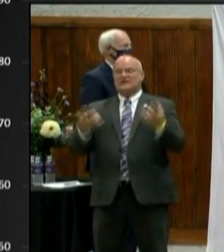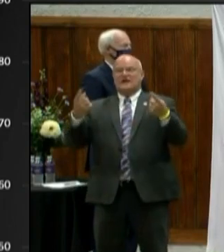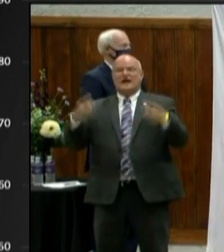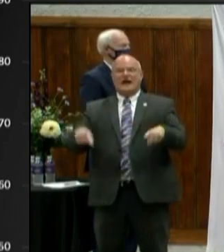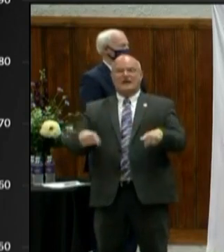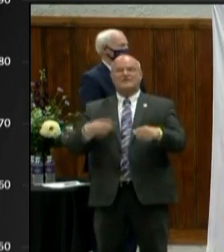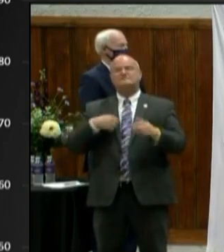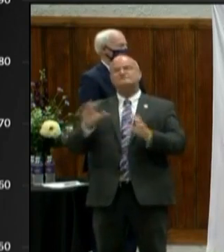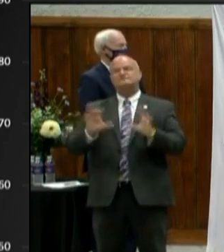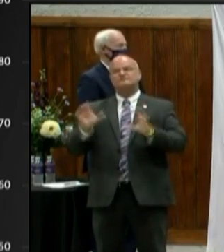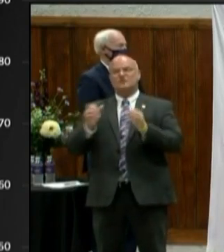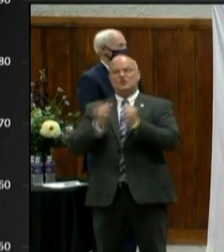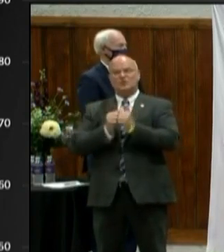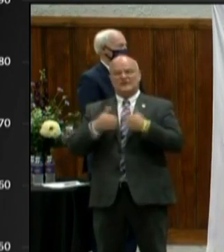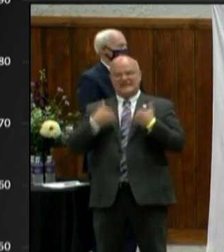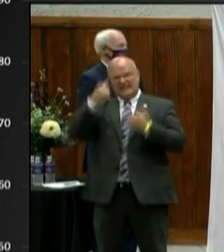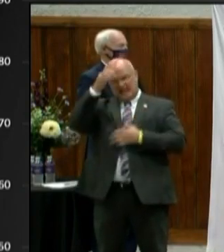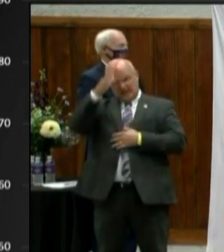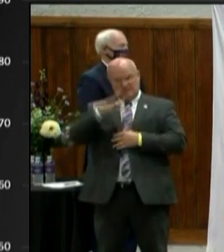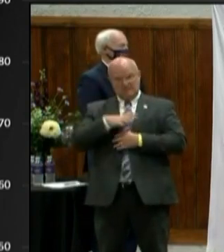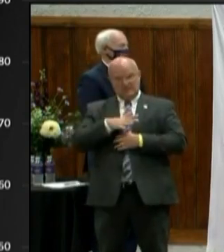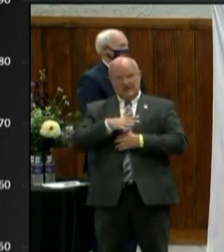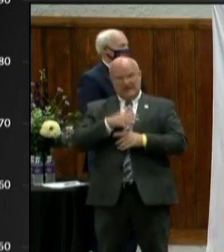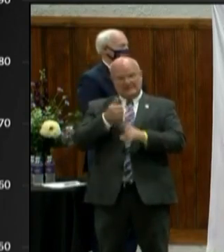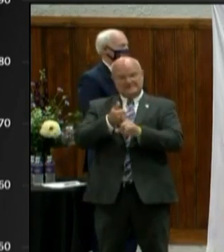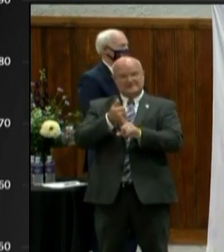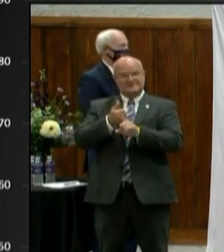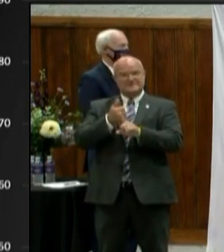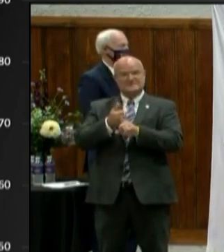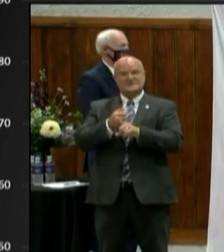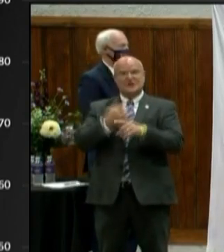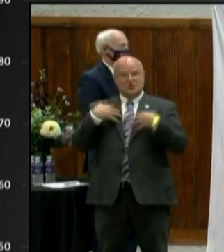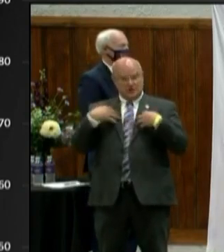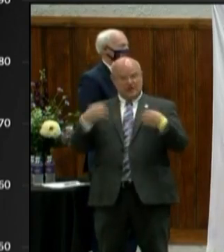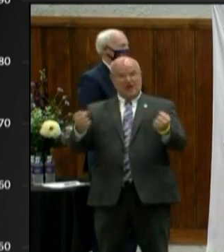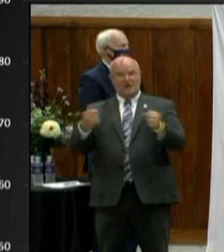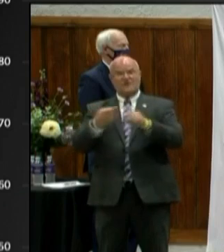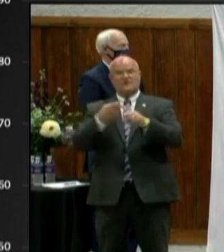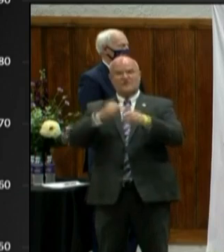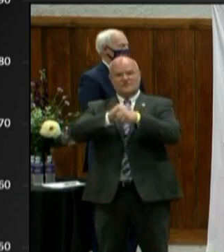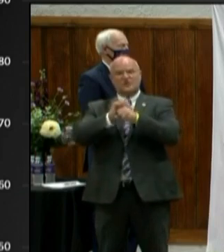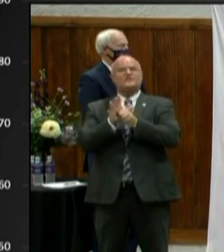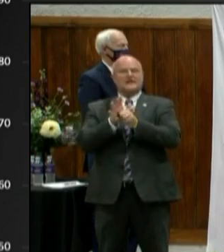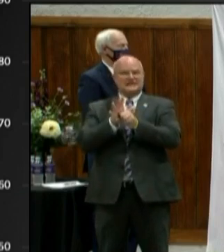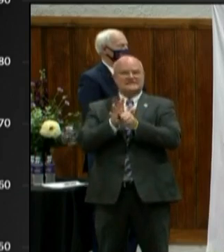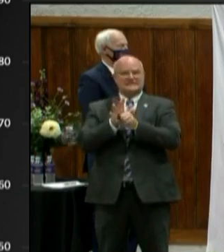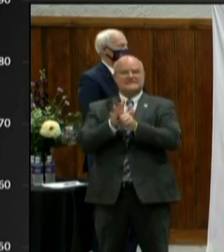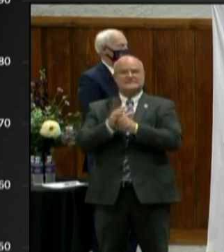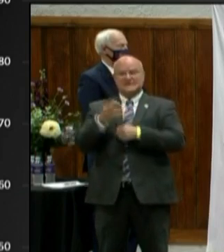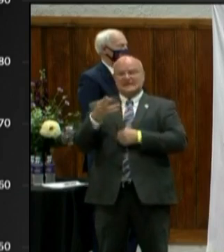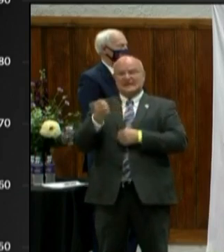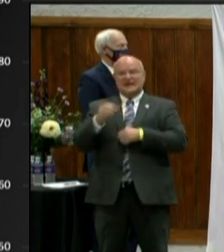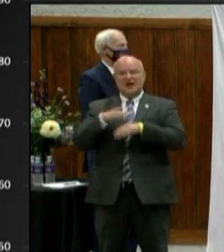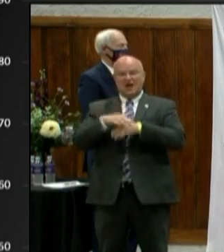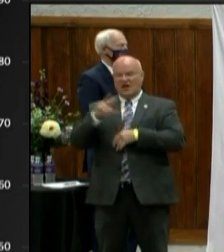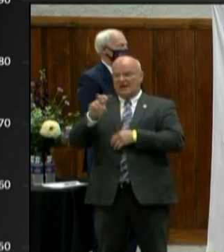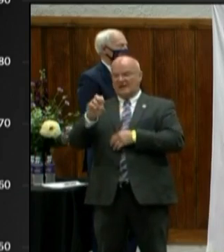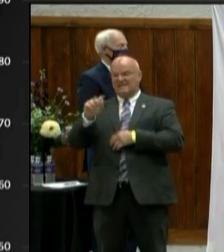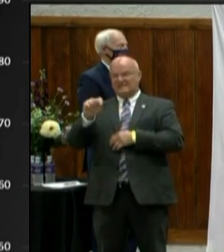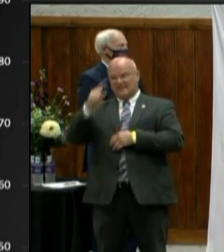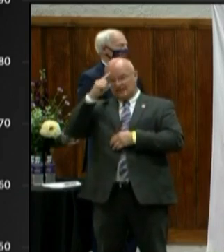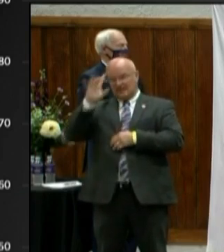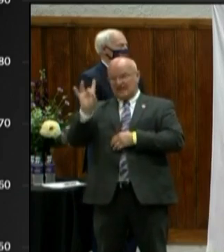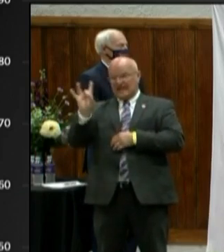to have a conversation with a young man who had actually recovered from COVID-19. He had been on a ventilator for